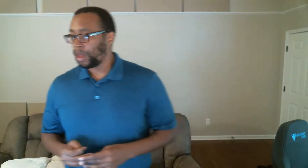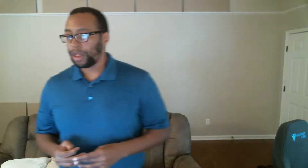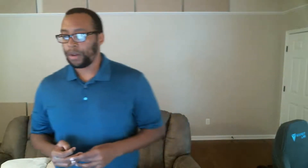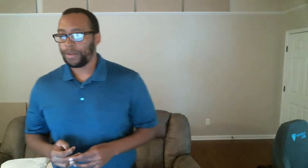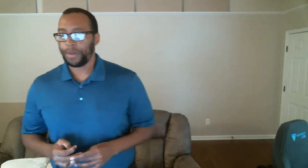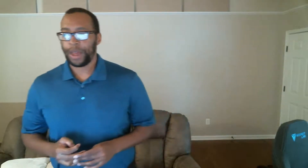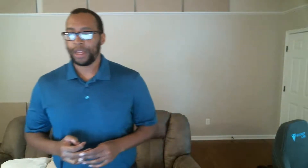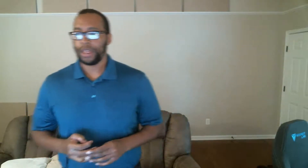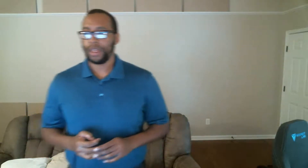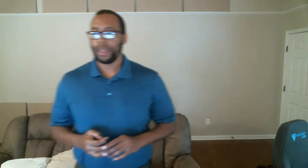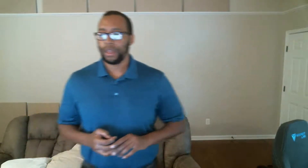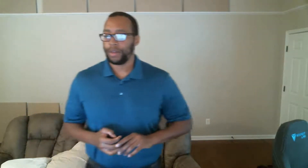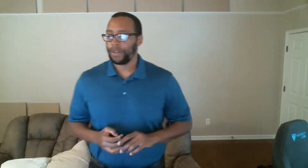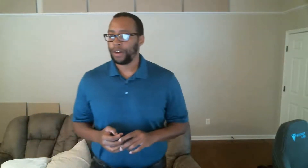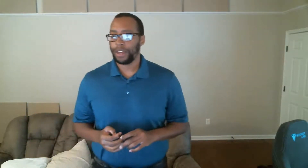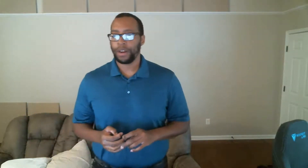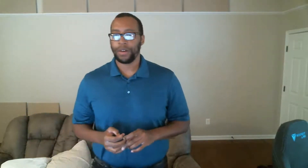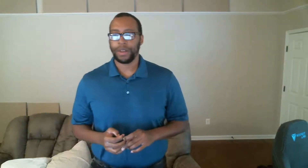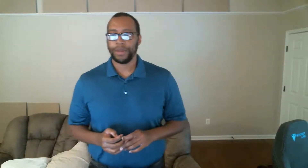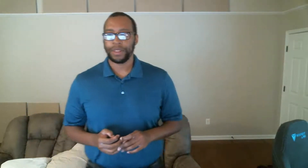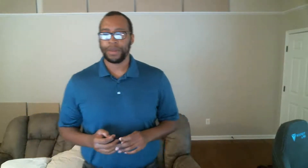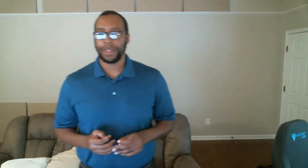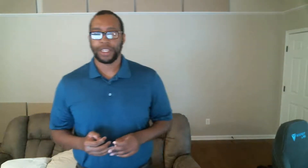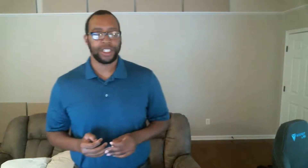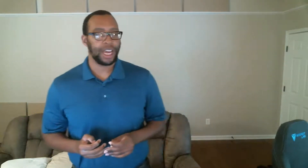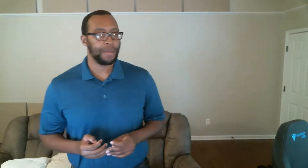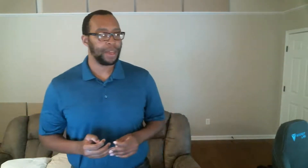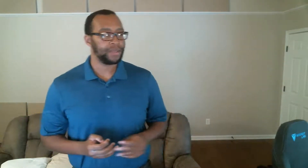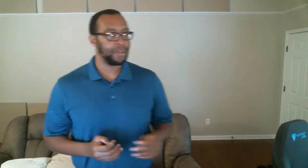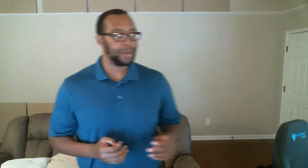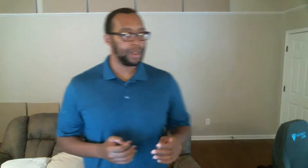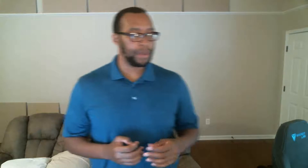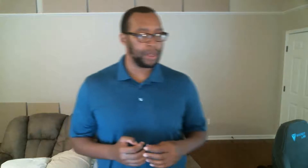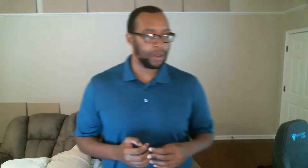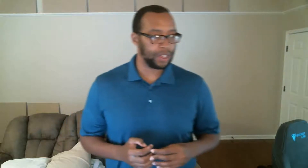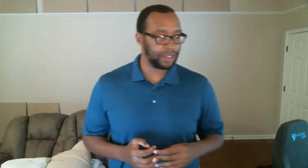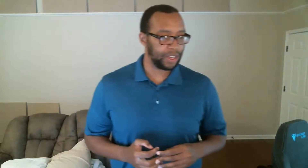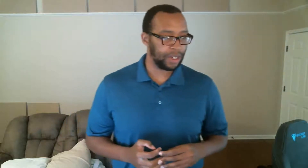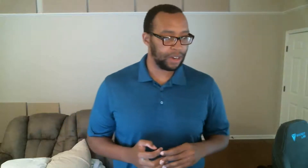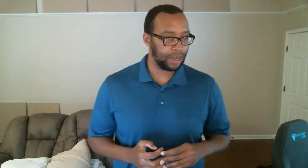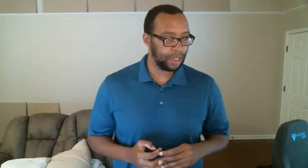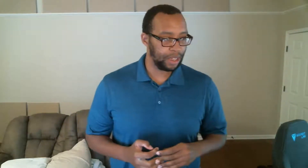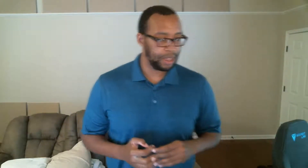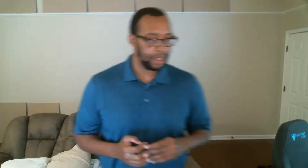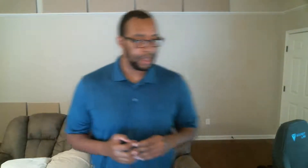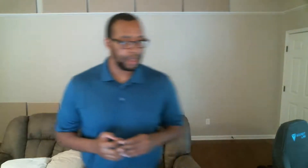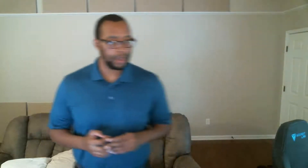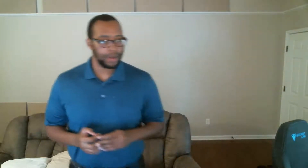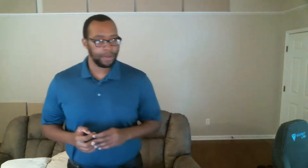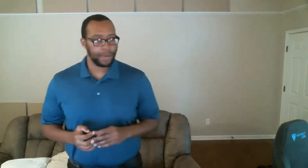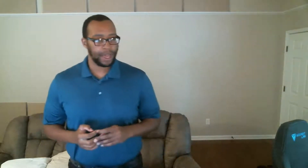Hello, everybody. If you're here, go ahead and put something in the chat box for me. Let me know that you're here. Hello,